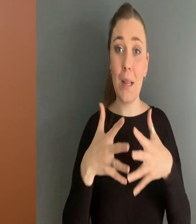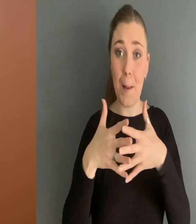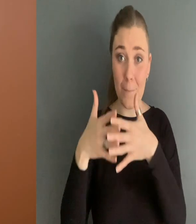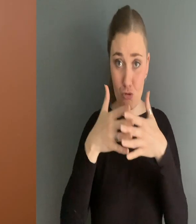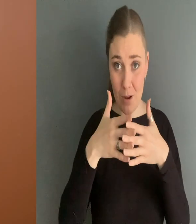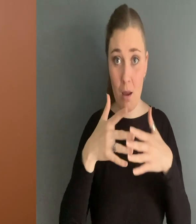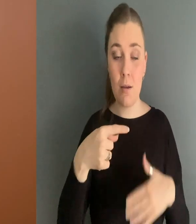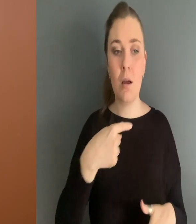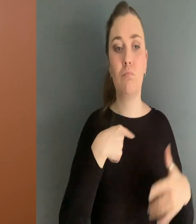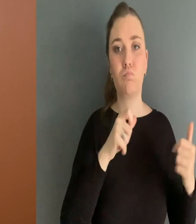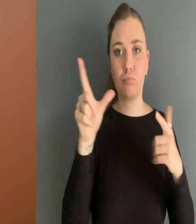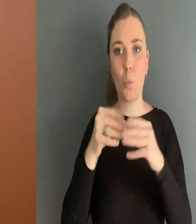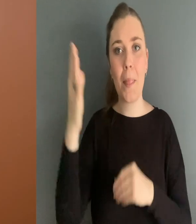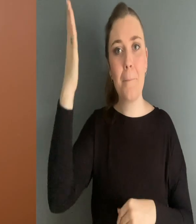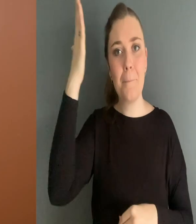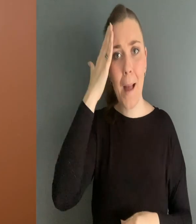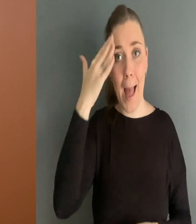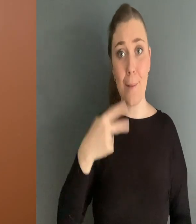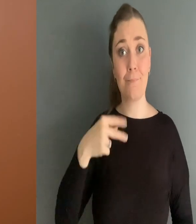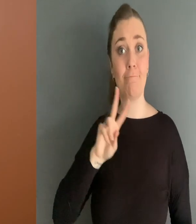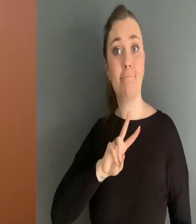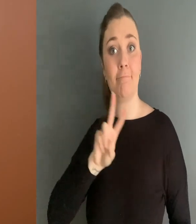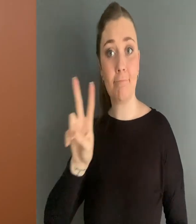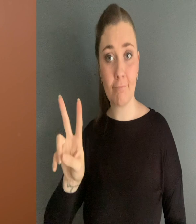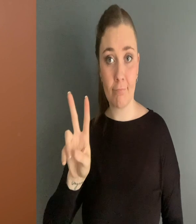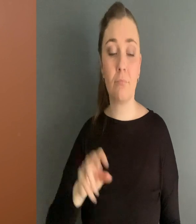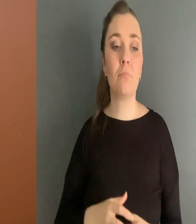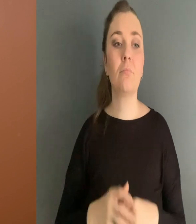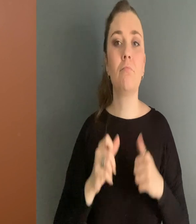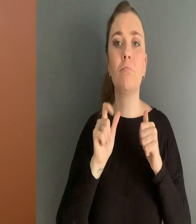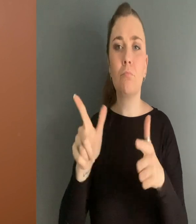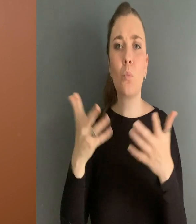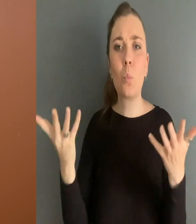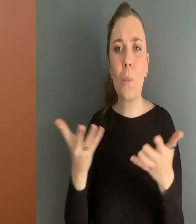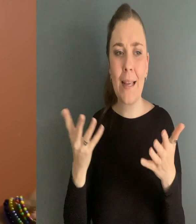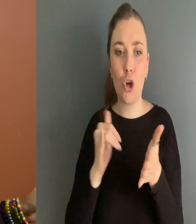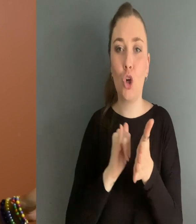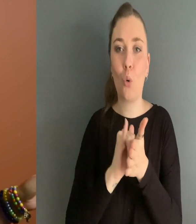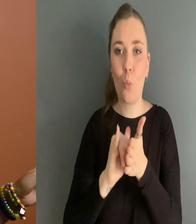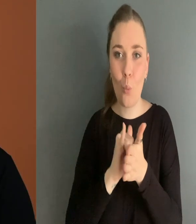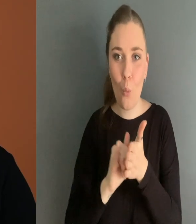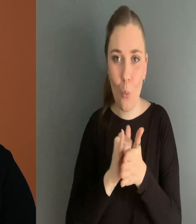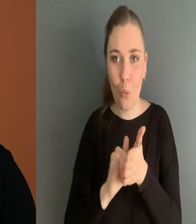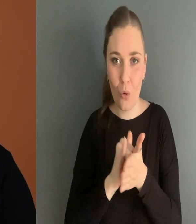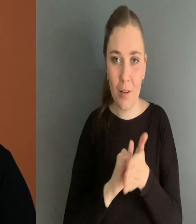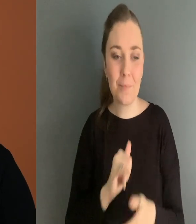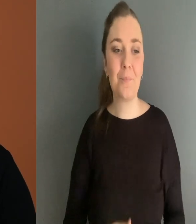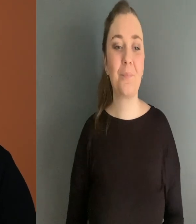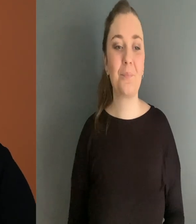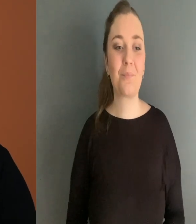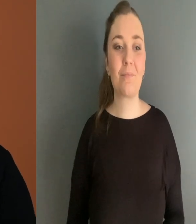went with my mom and we went to new york and then